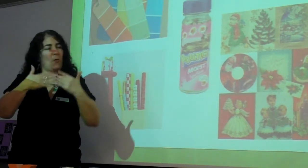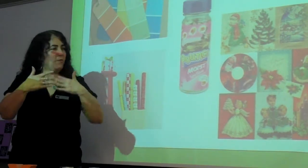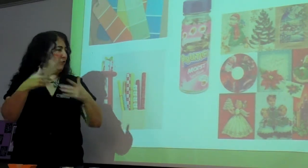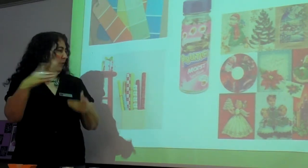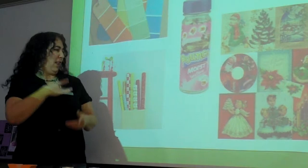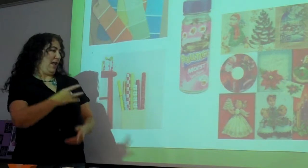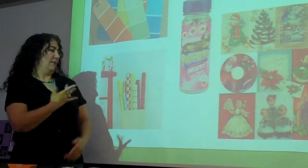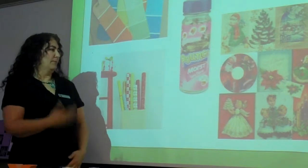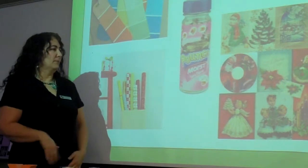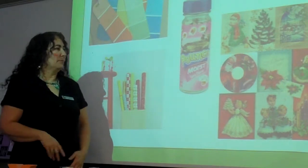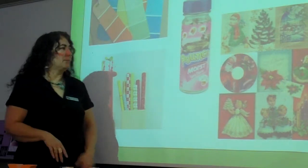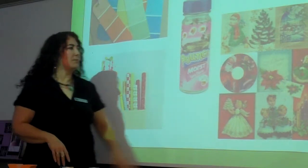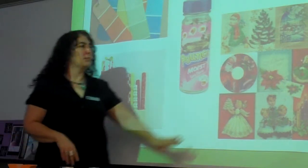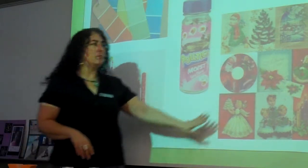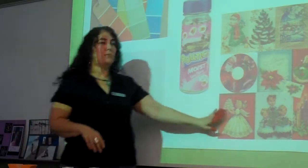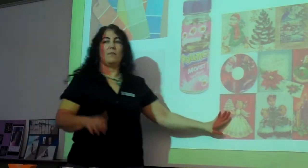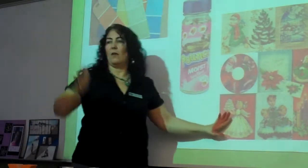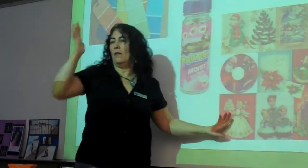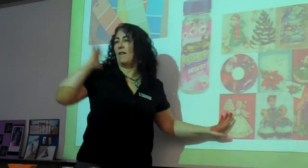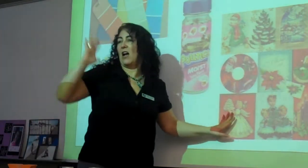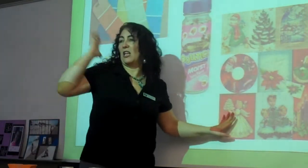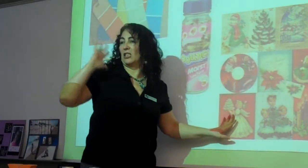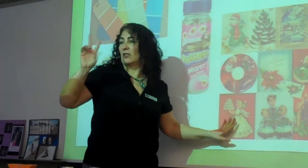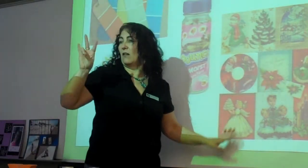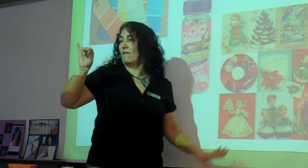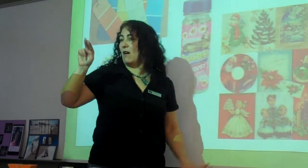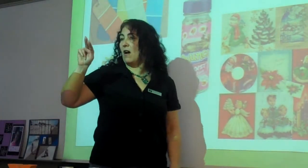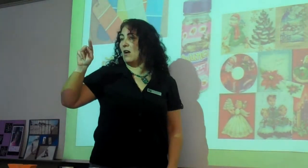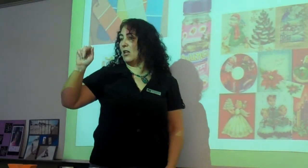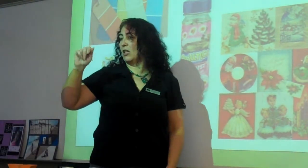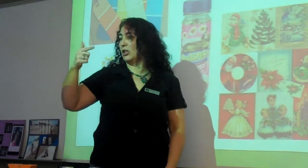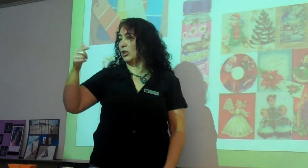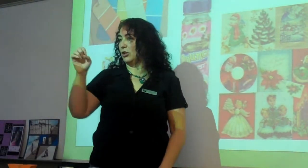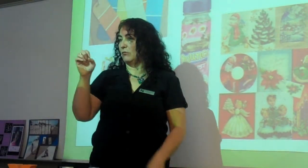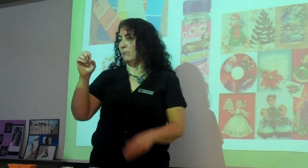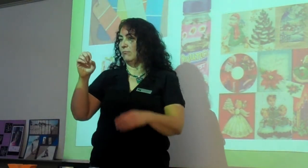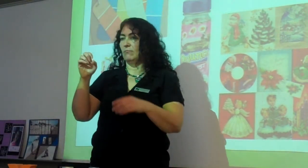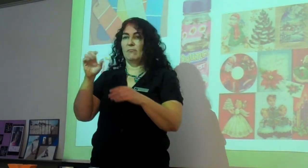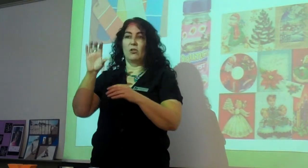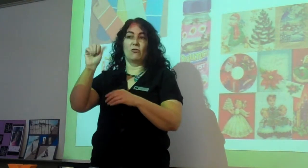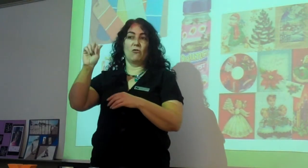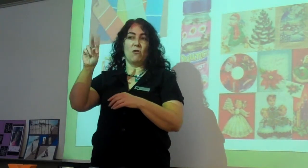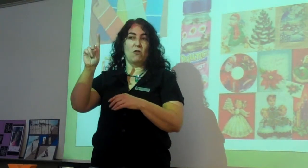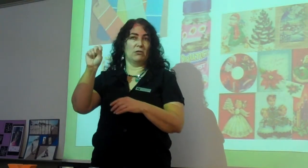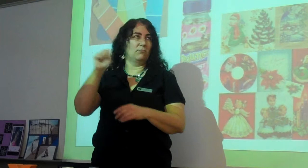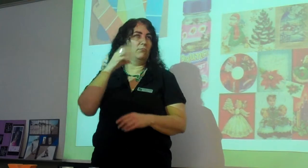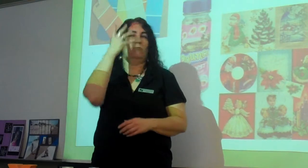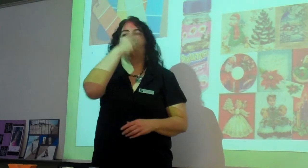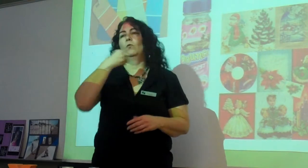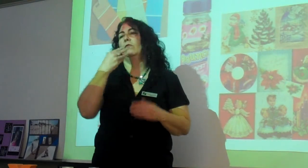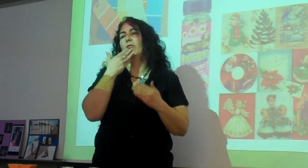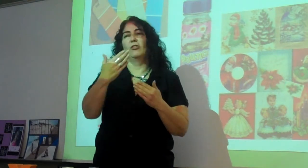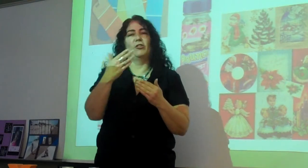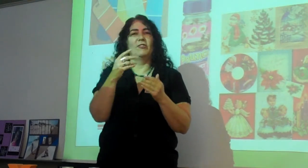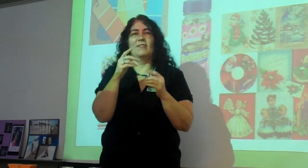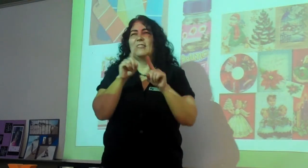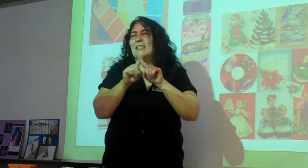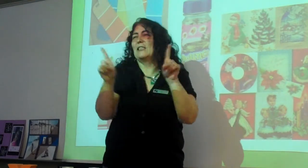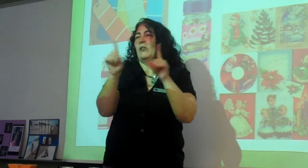Whatever things that especially your children in the household would enjoy. You know, vintage Christmas papers are some of